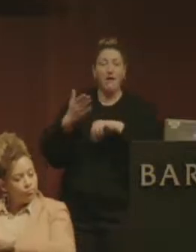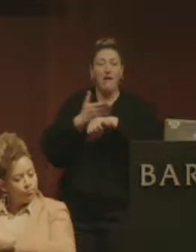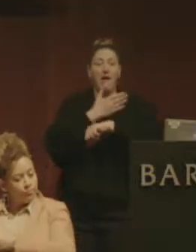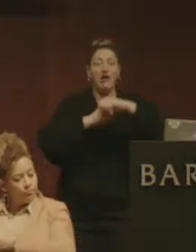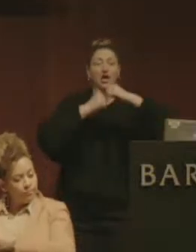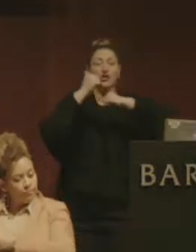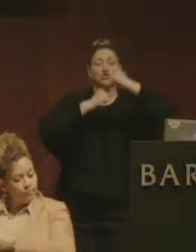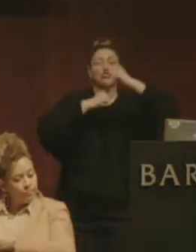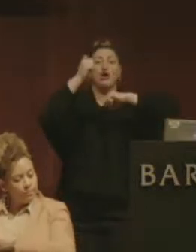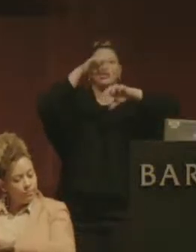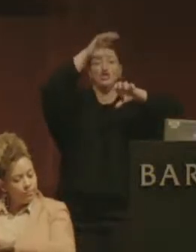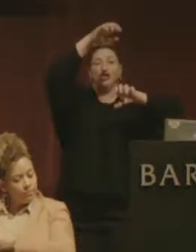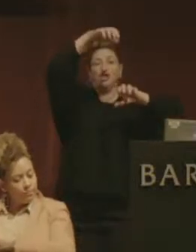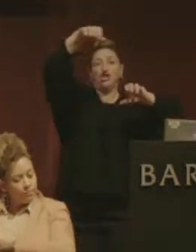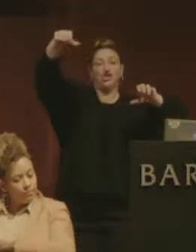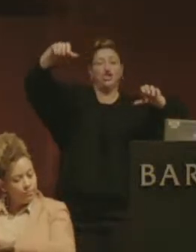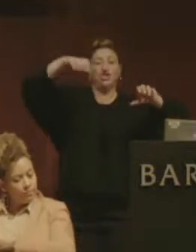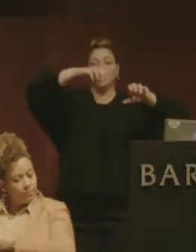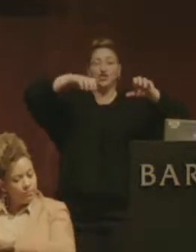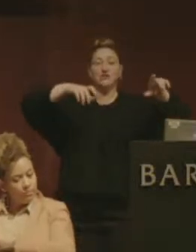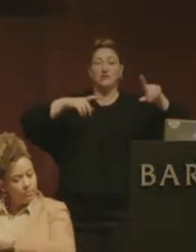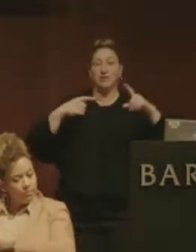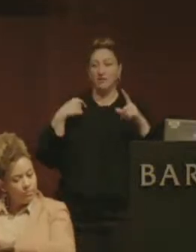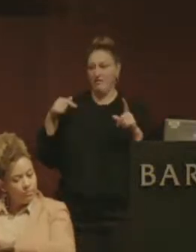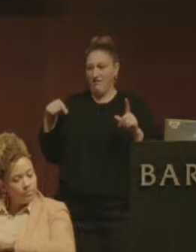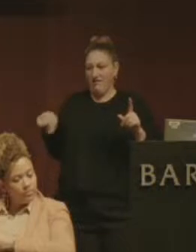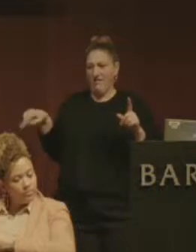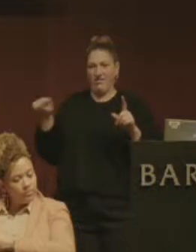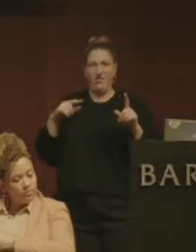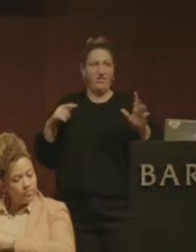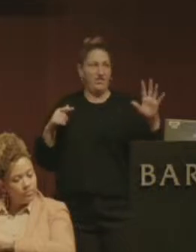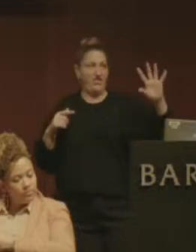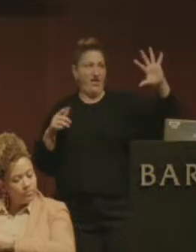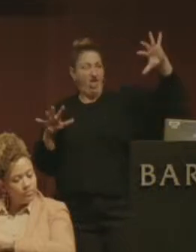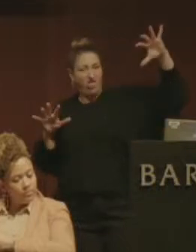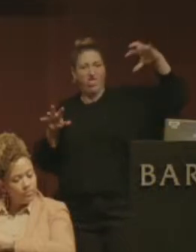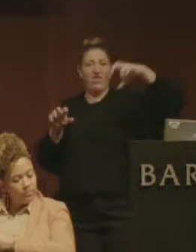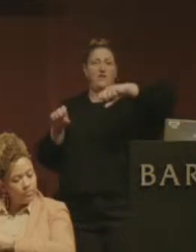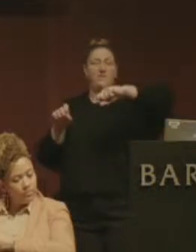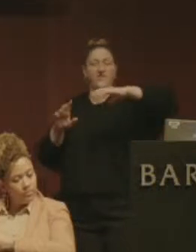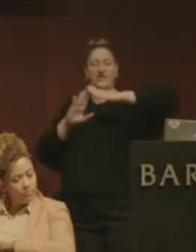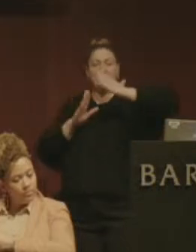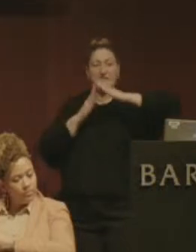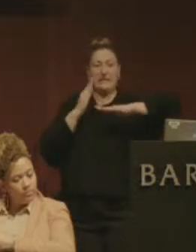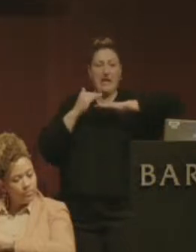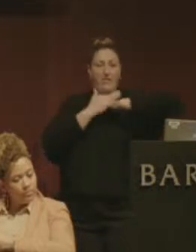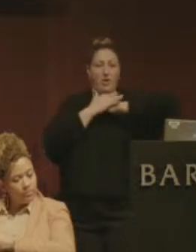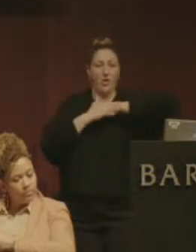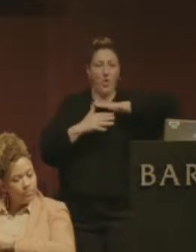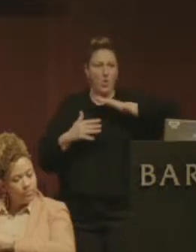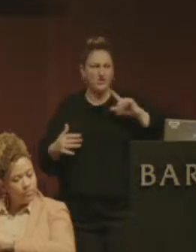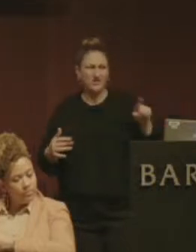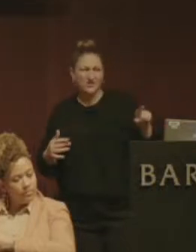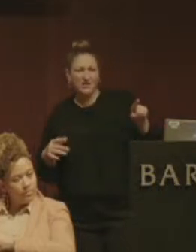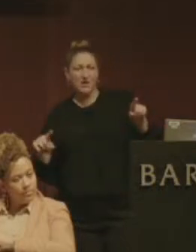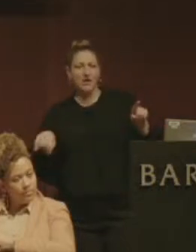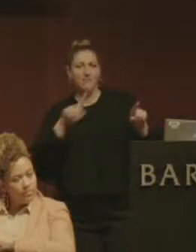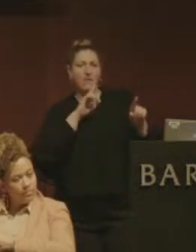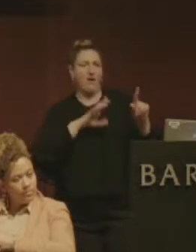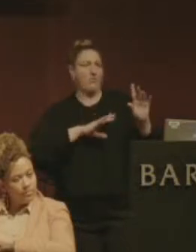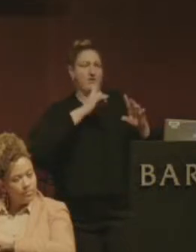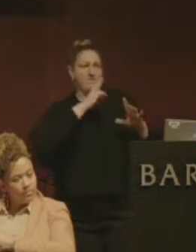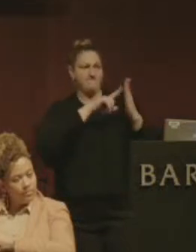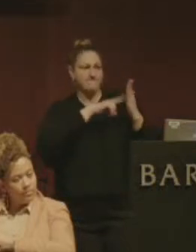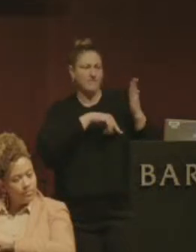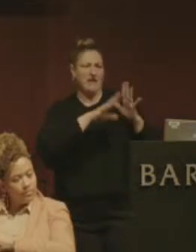coveted paradise is the key way that they have made claims to the city and the coast, being critical of development logics of